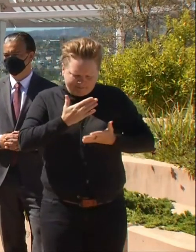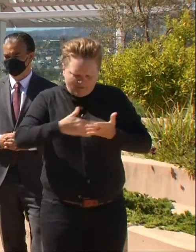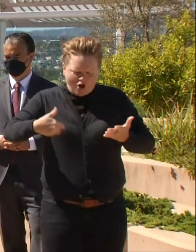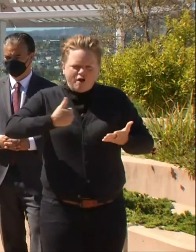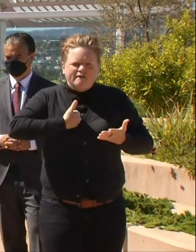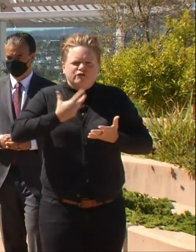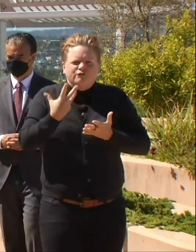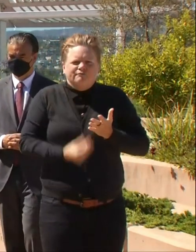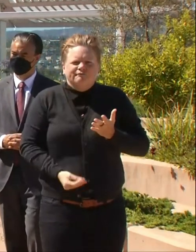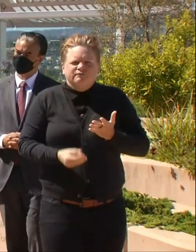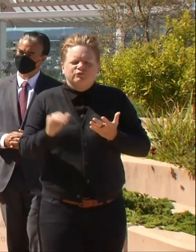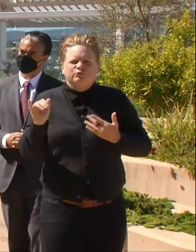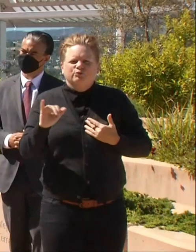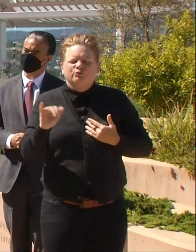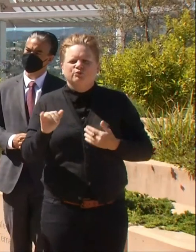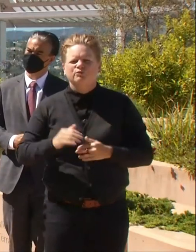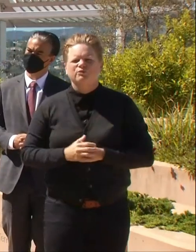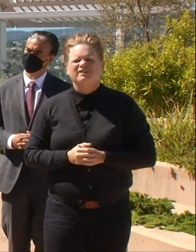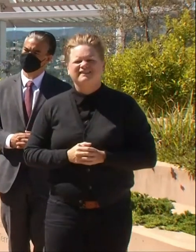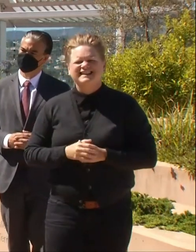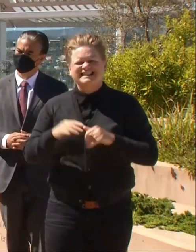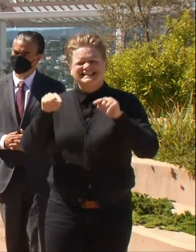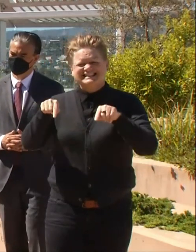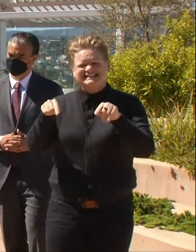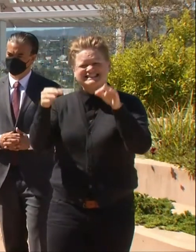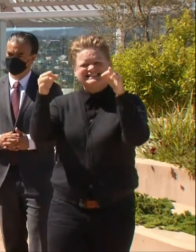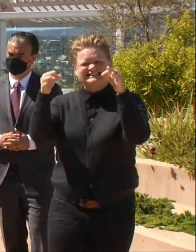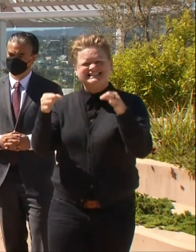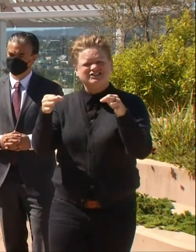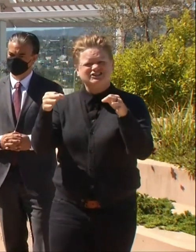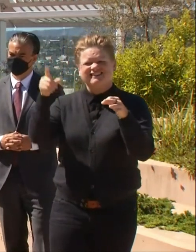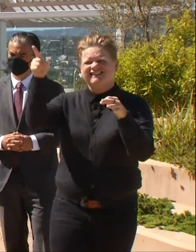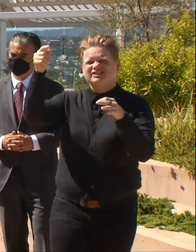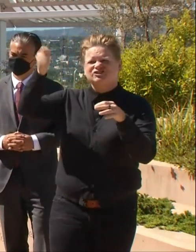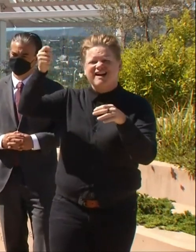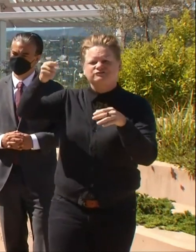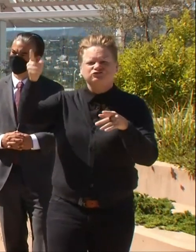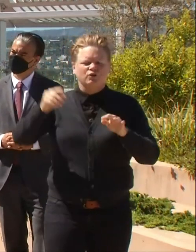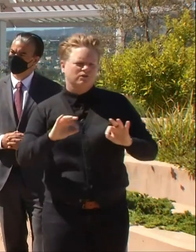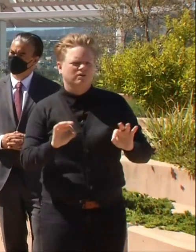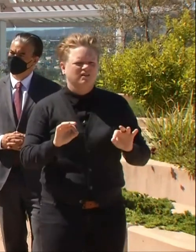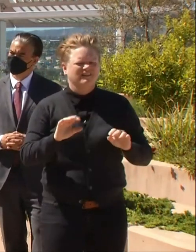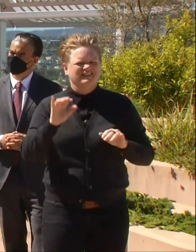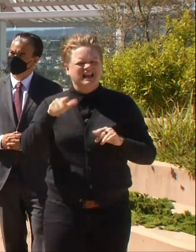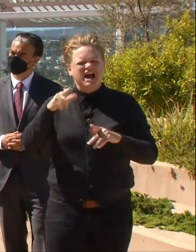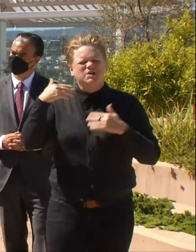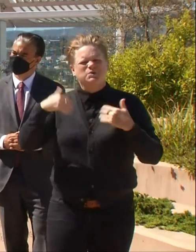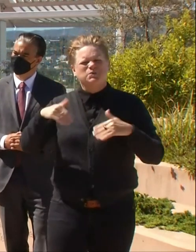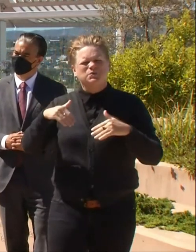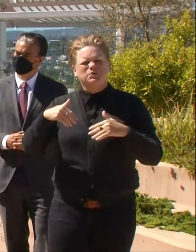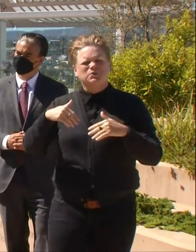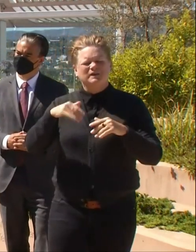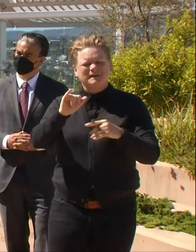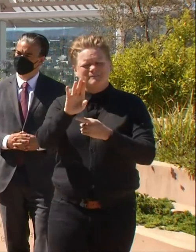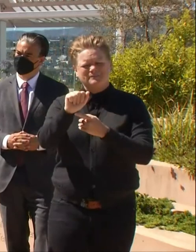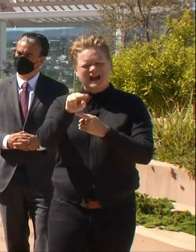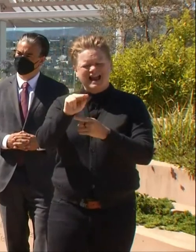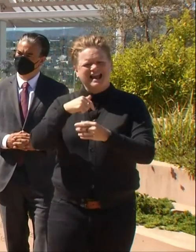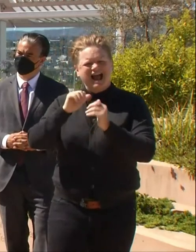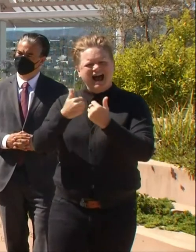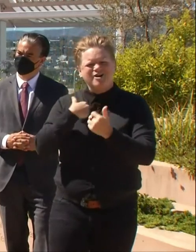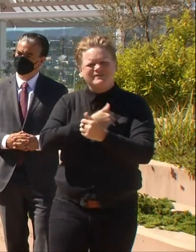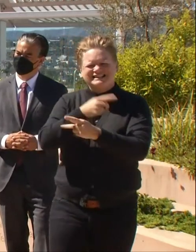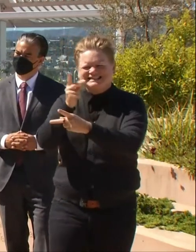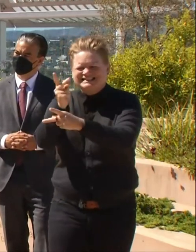minds of healthcare providers who provide for care for these victims, will result in more death and injuries, and we must move together to reduce these